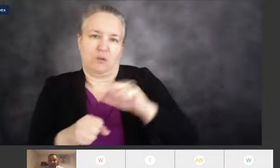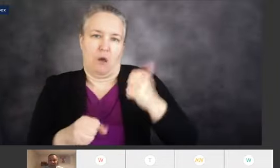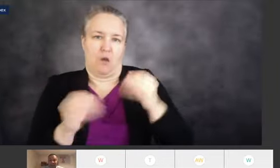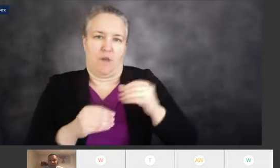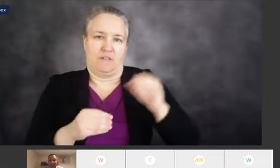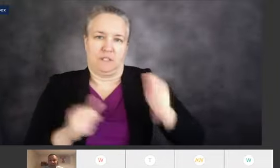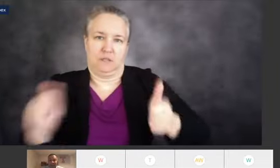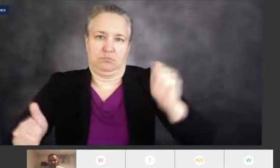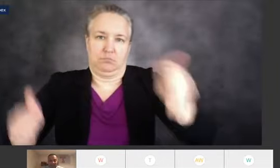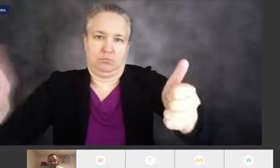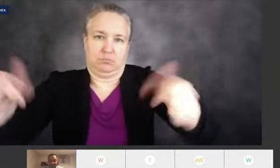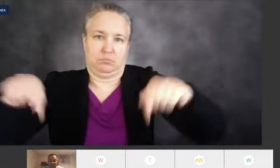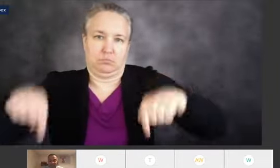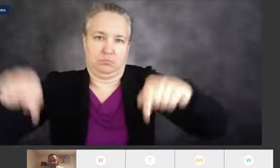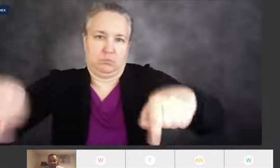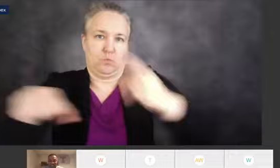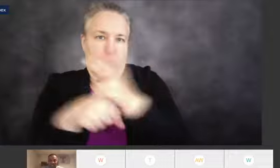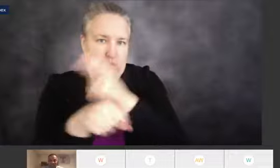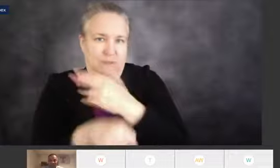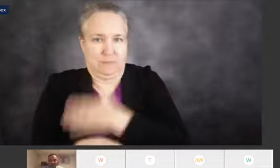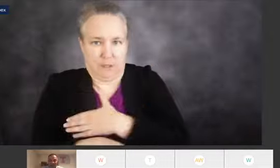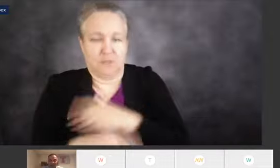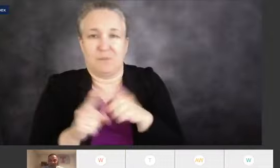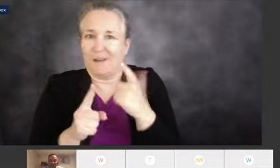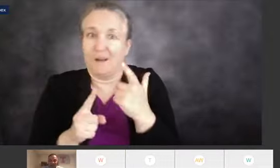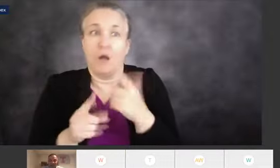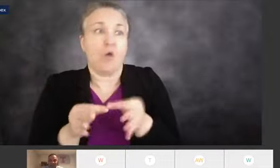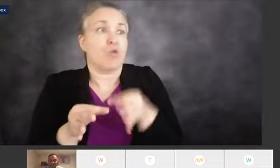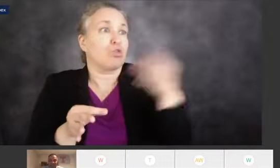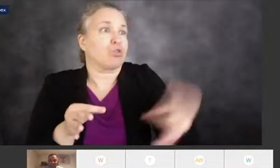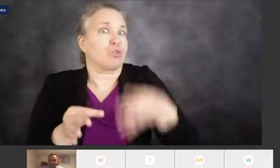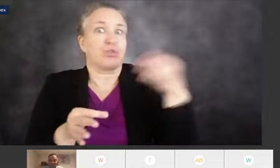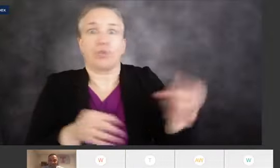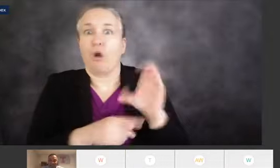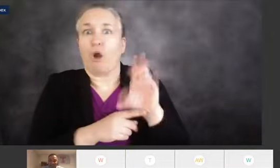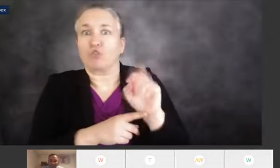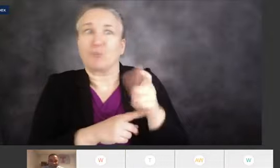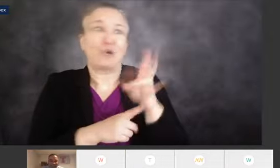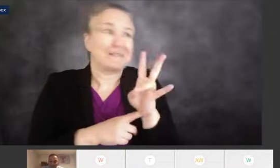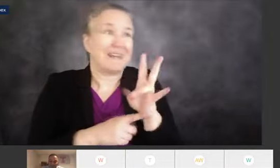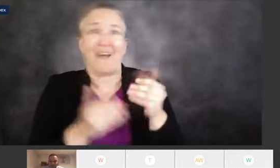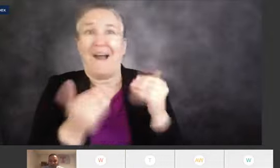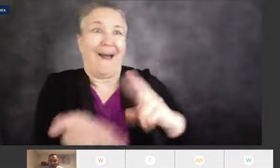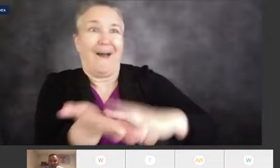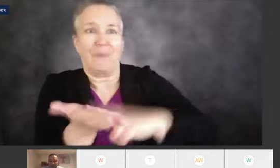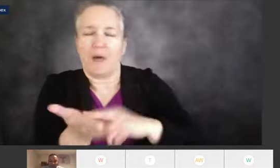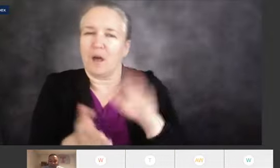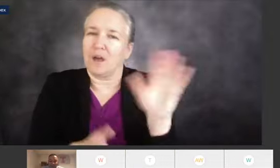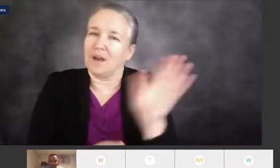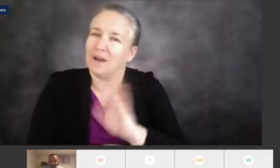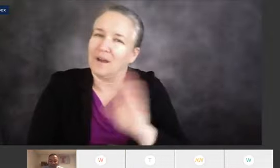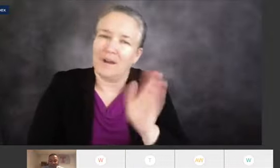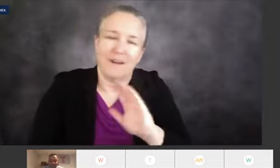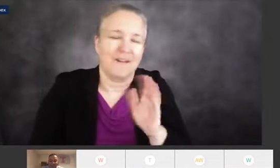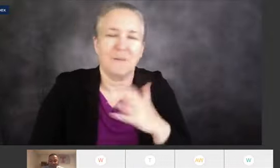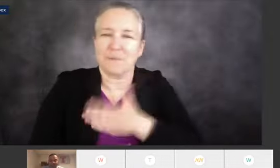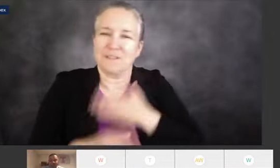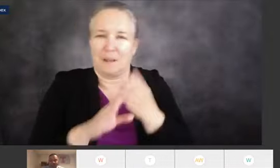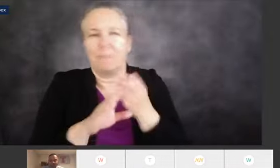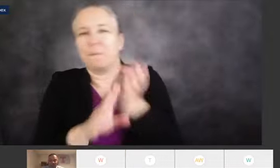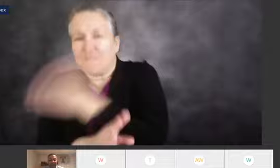can, but please don't wait until October 27th unless there's absolutely no other option to do